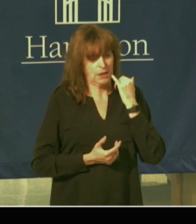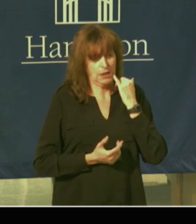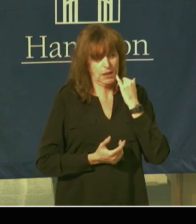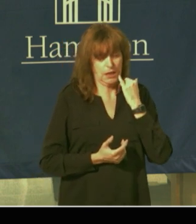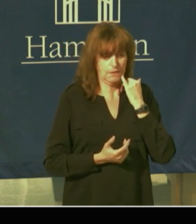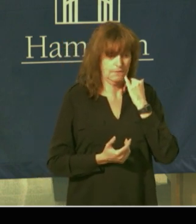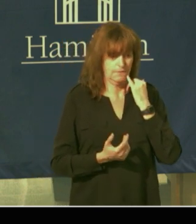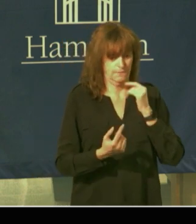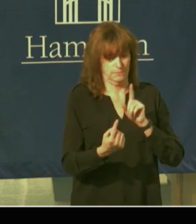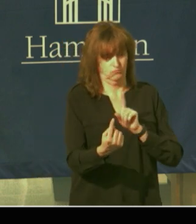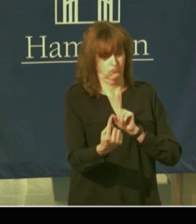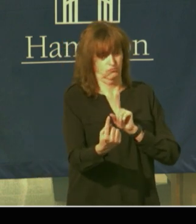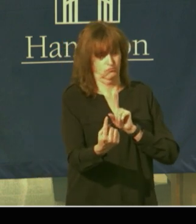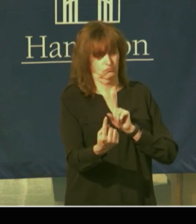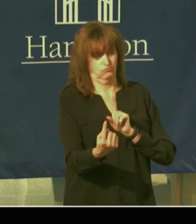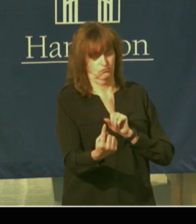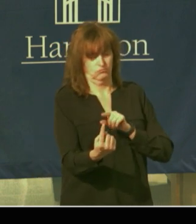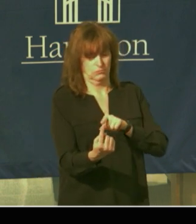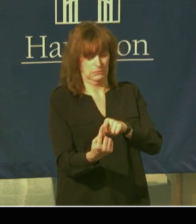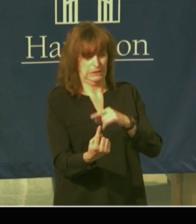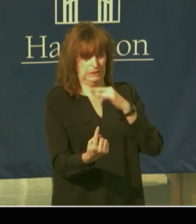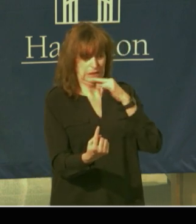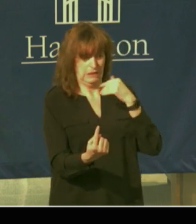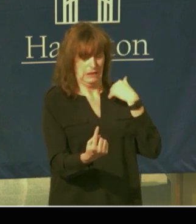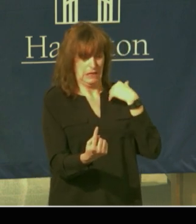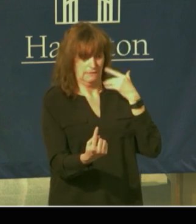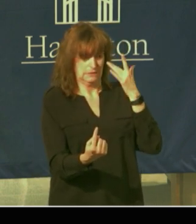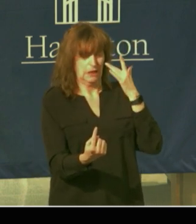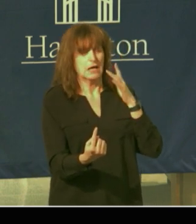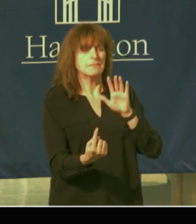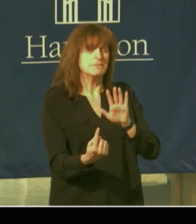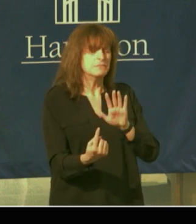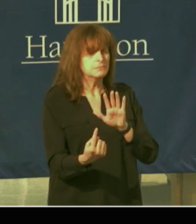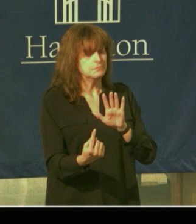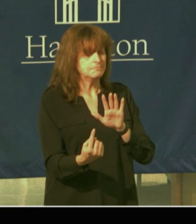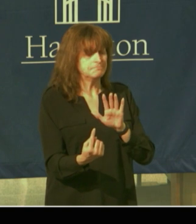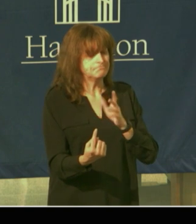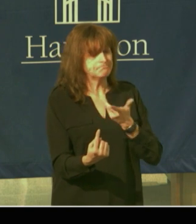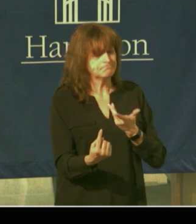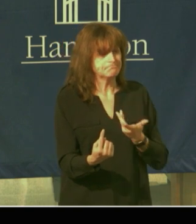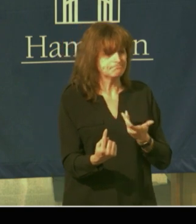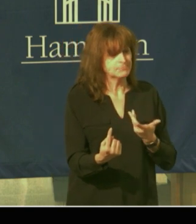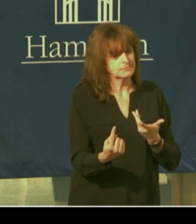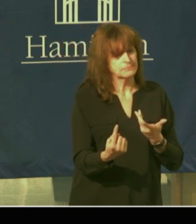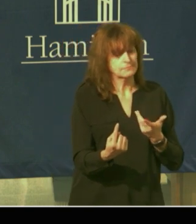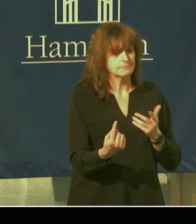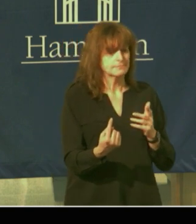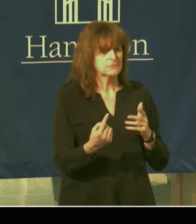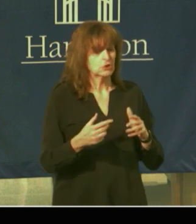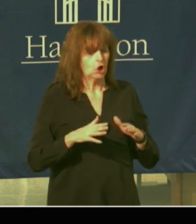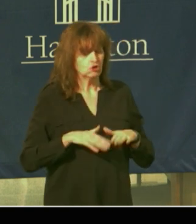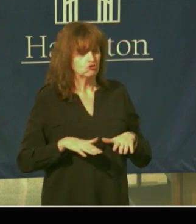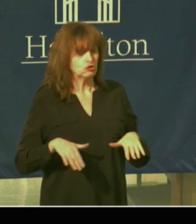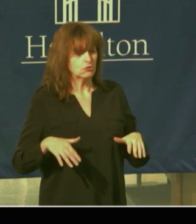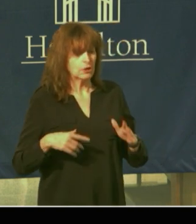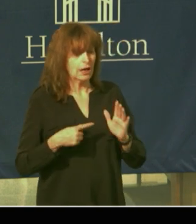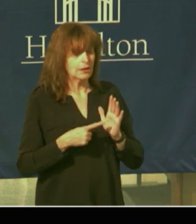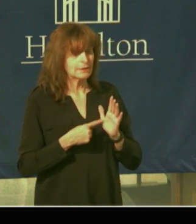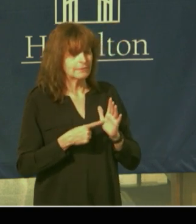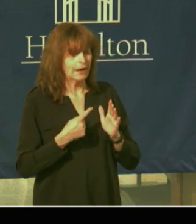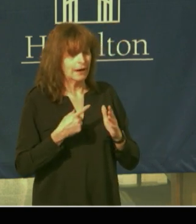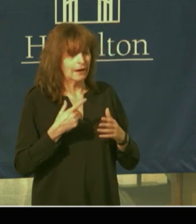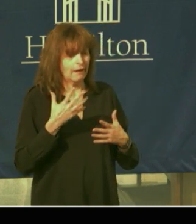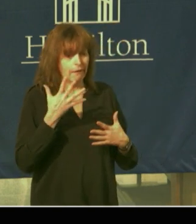we're learning about this virus is it appears that children can be infected, but they may be only minimally